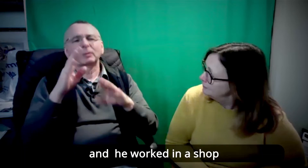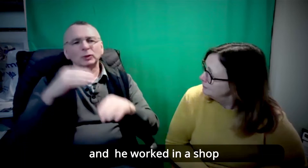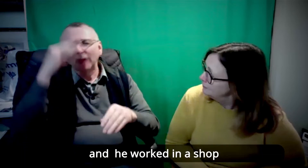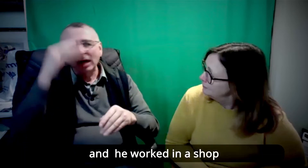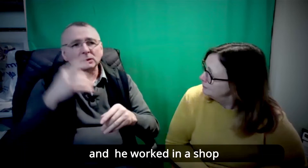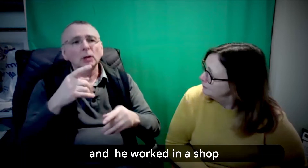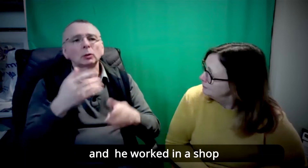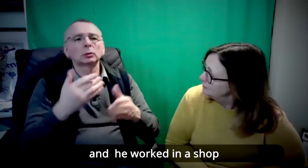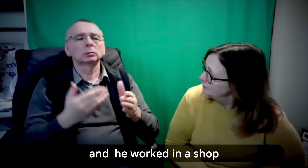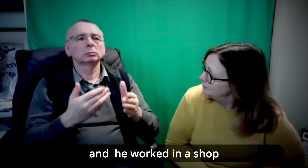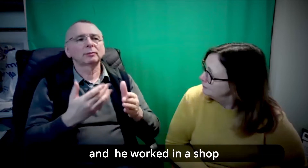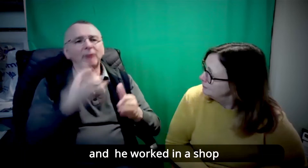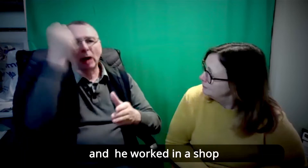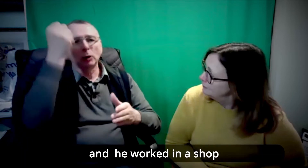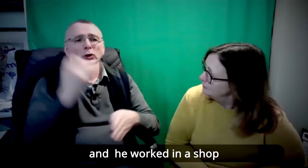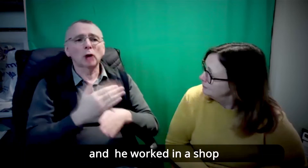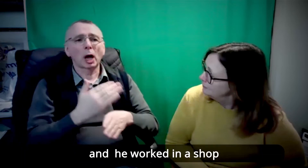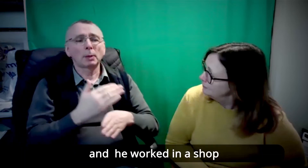and